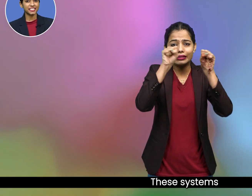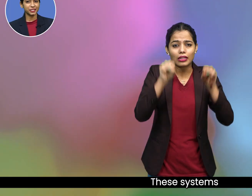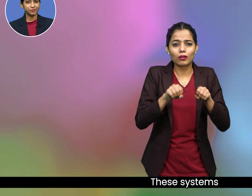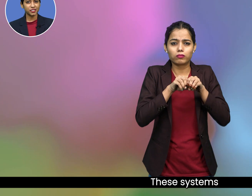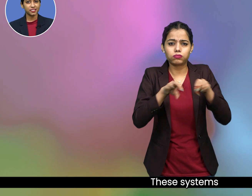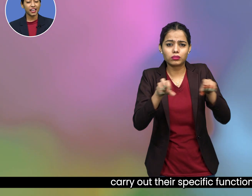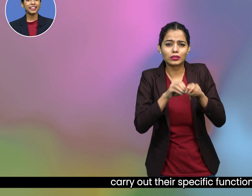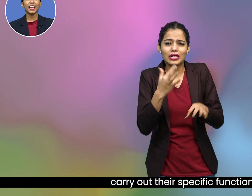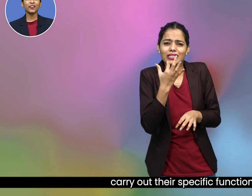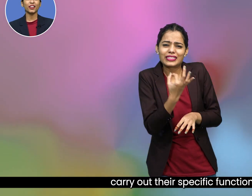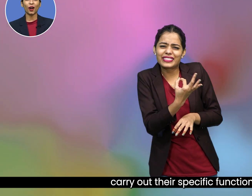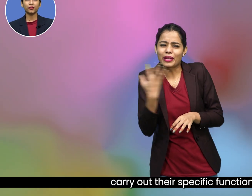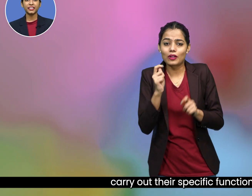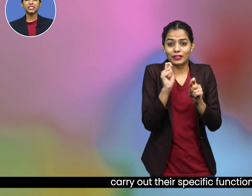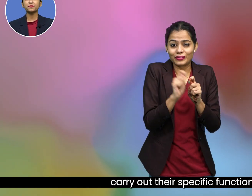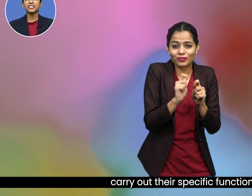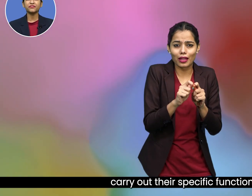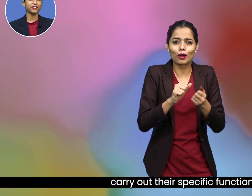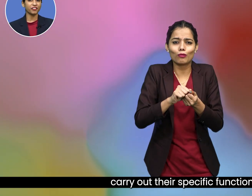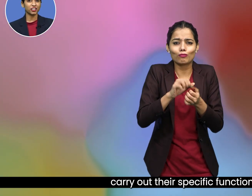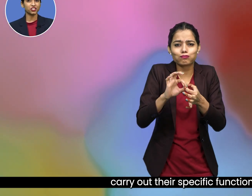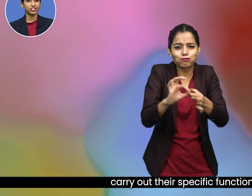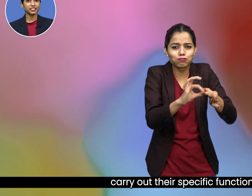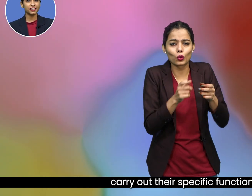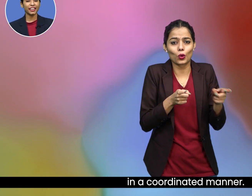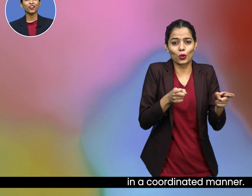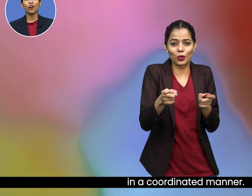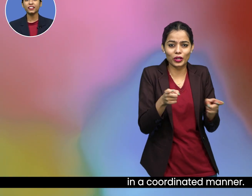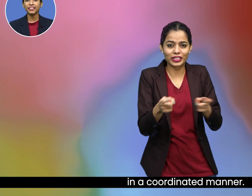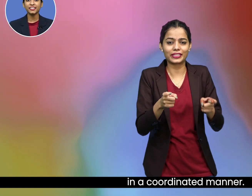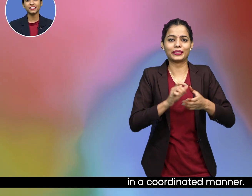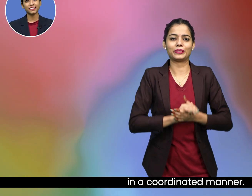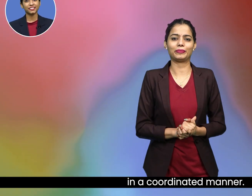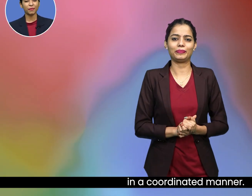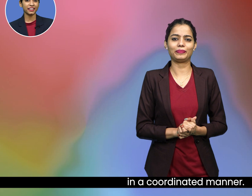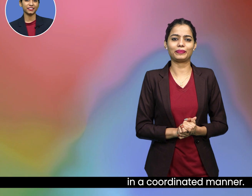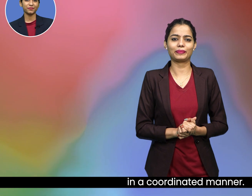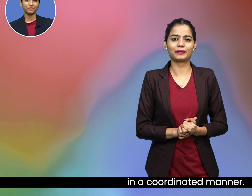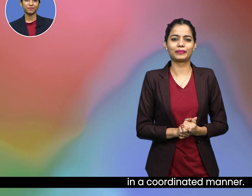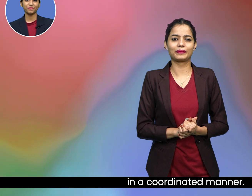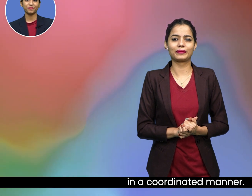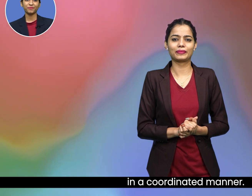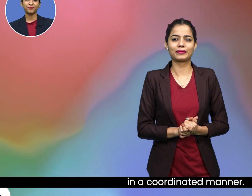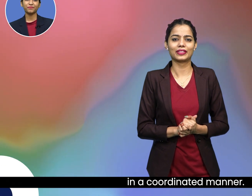These systems carry out their specific functions in a coordinated manner.